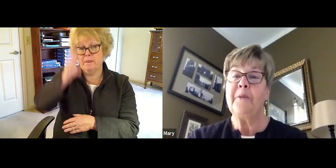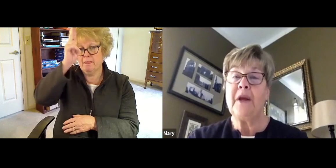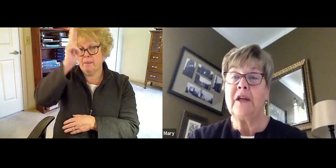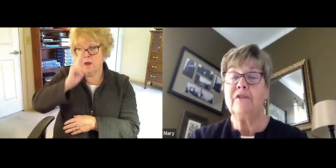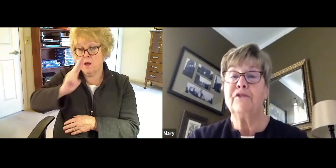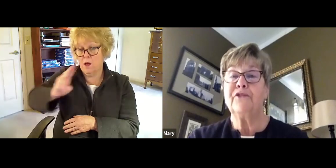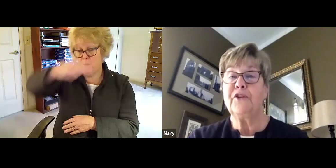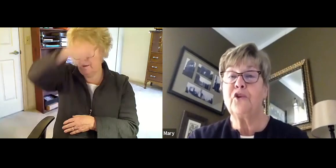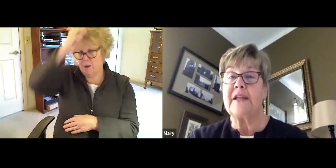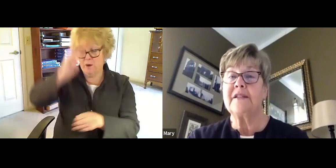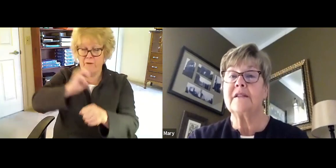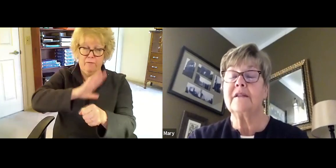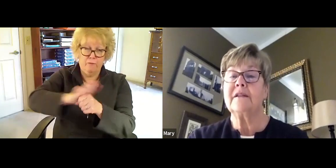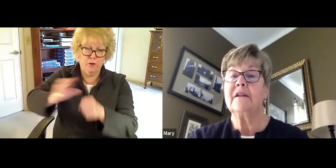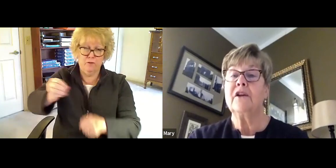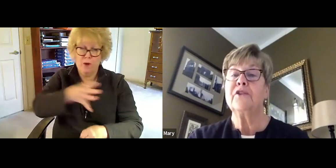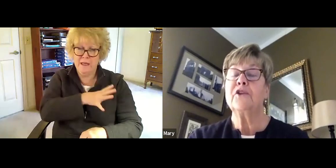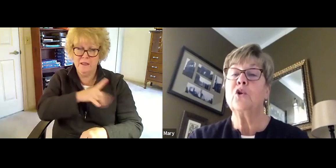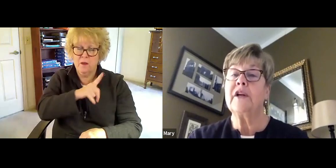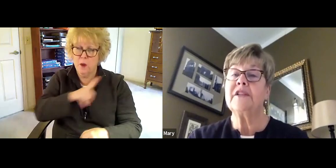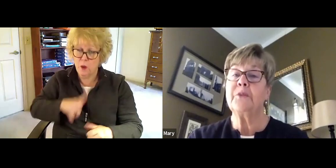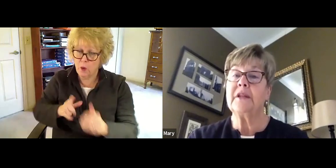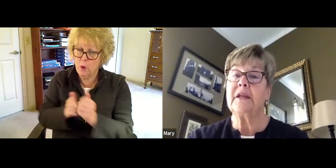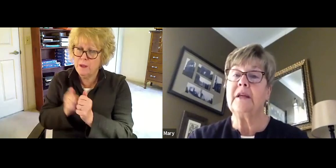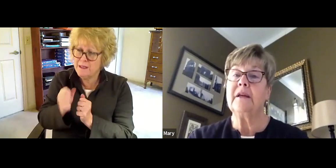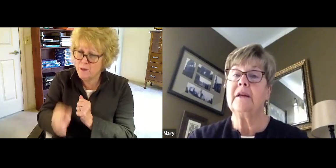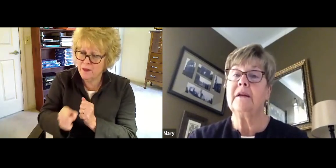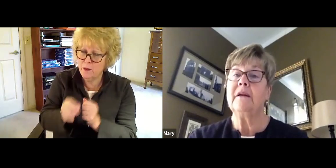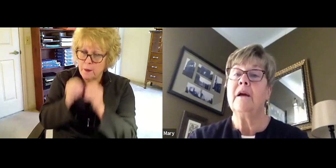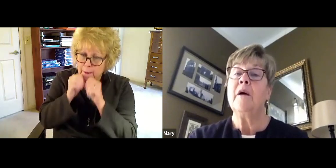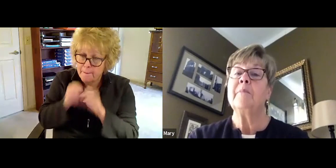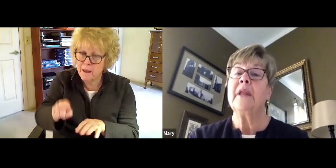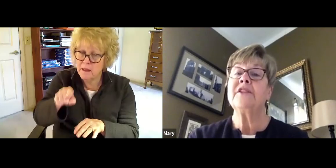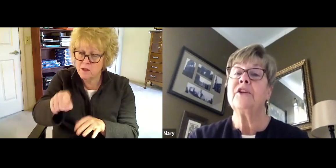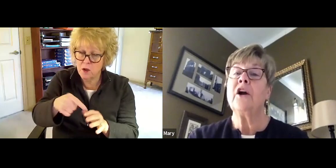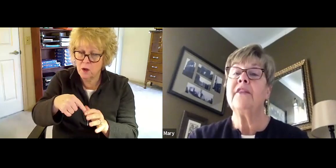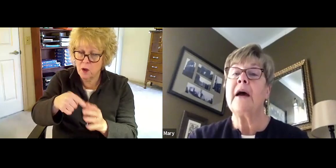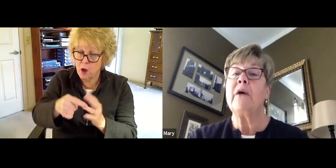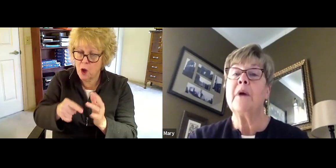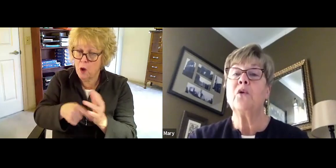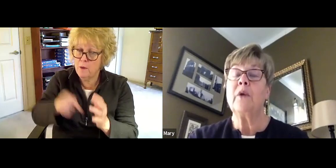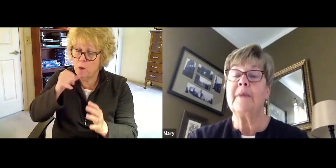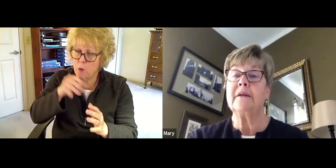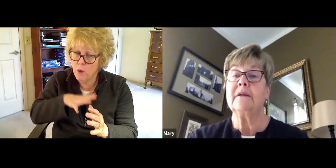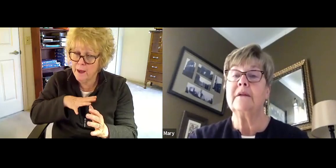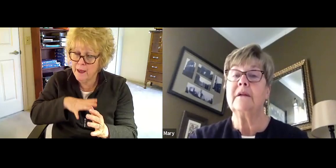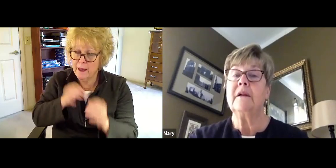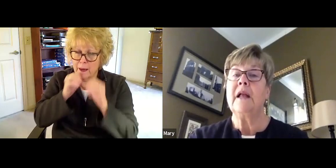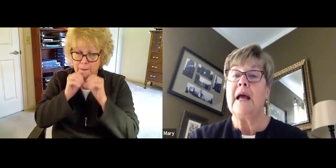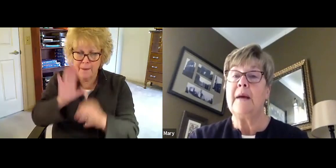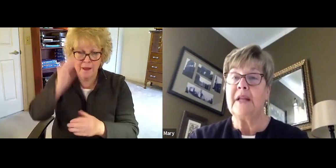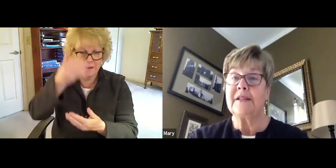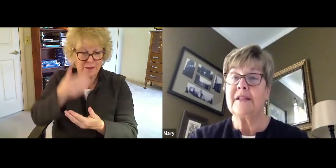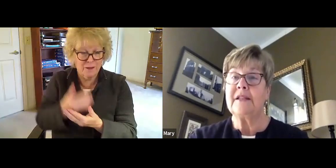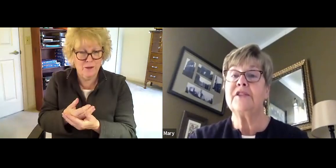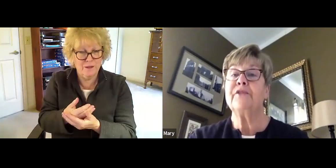Hail Mary, full of grace, the Lord is with thee. Blessed art thou among women,